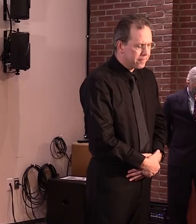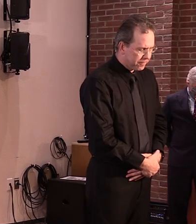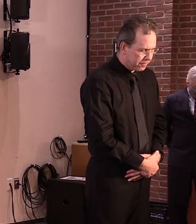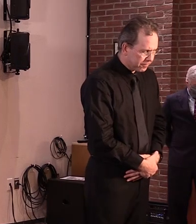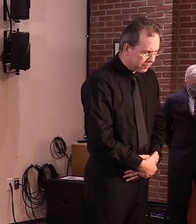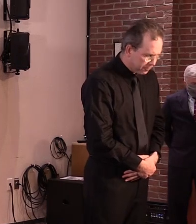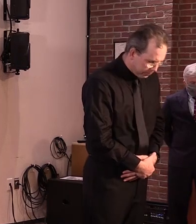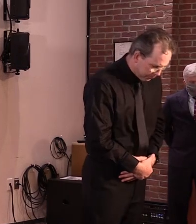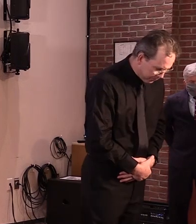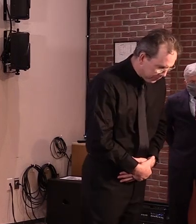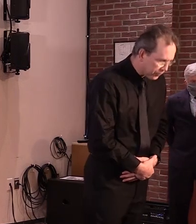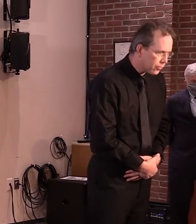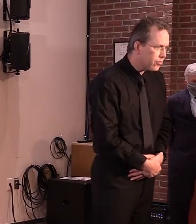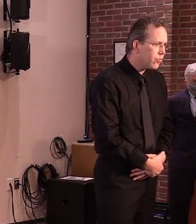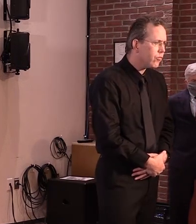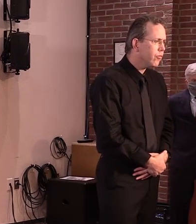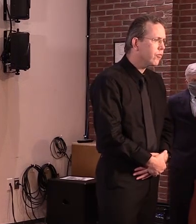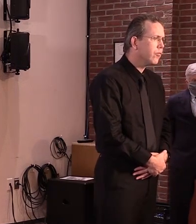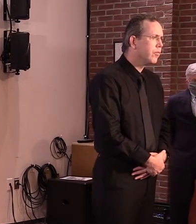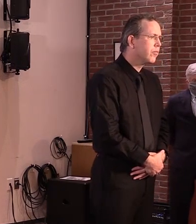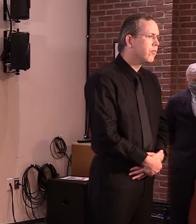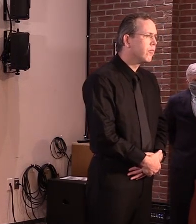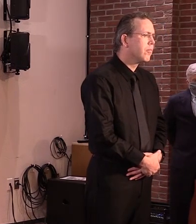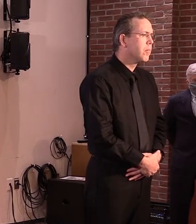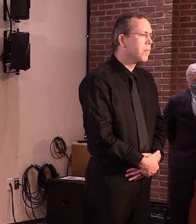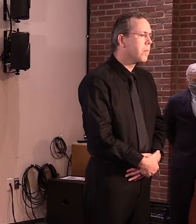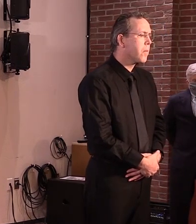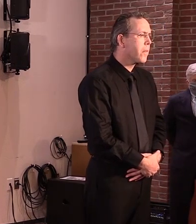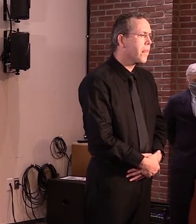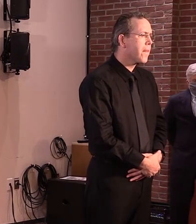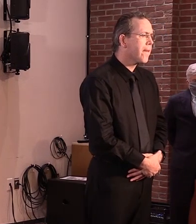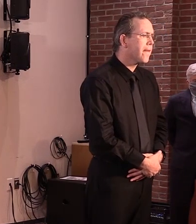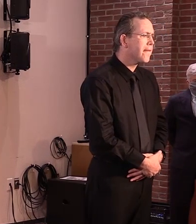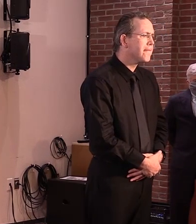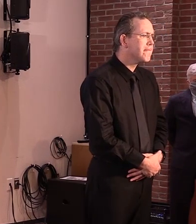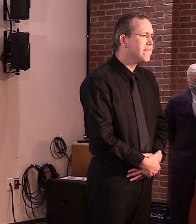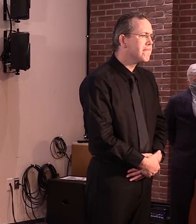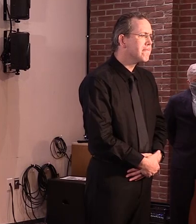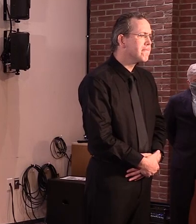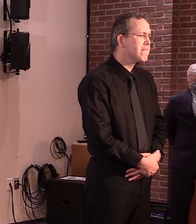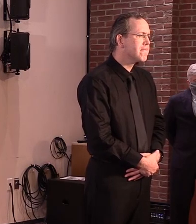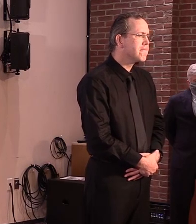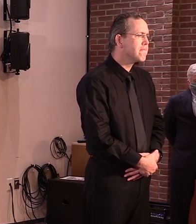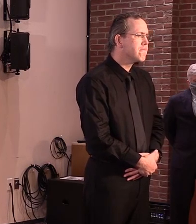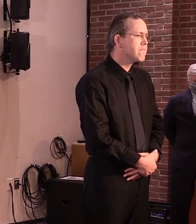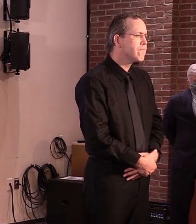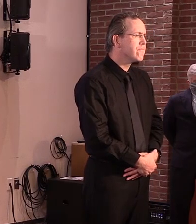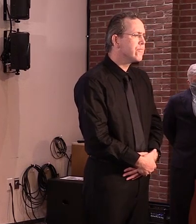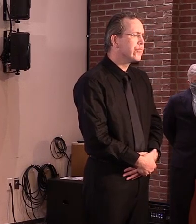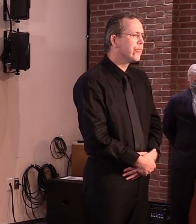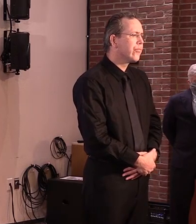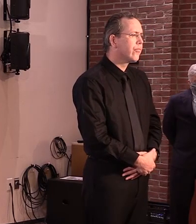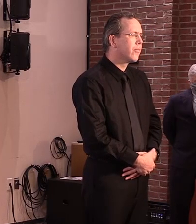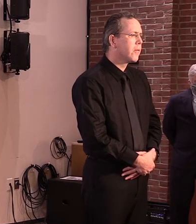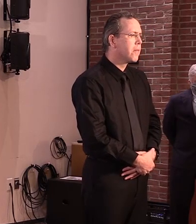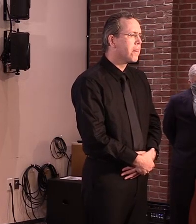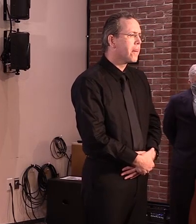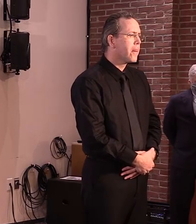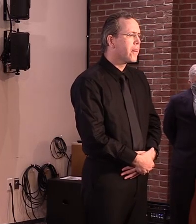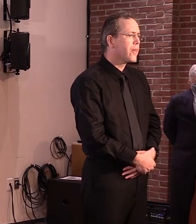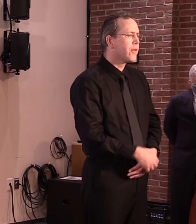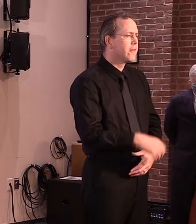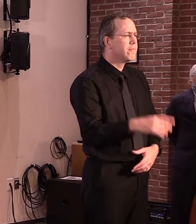Thank you. Last week, reference was made to the ability of Vermonters to self-certify that they quarantined properly and so they could stay in a Vermont